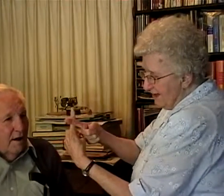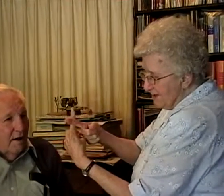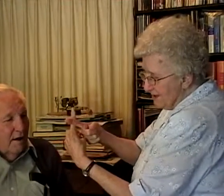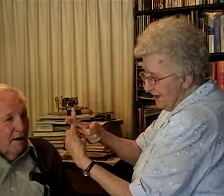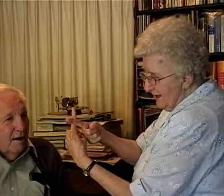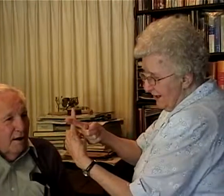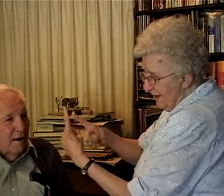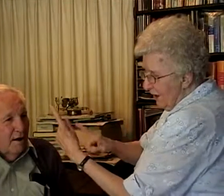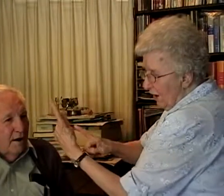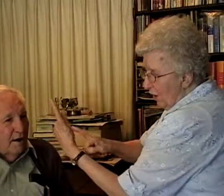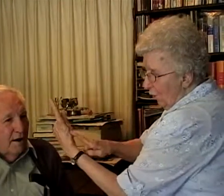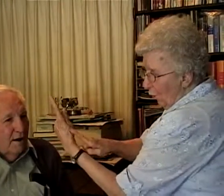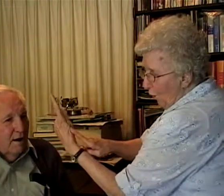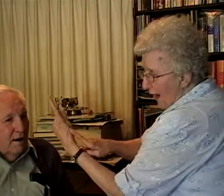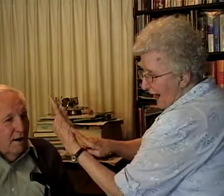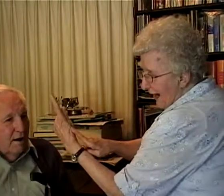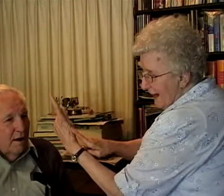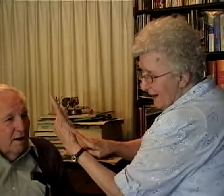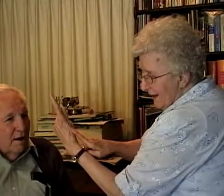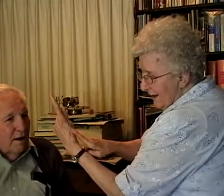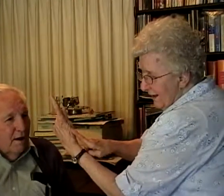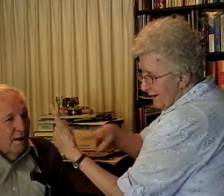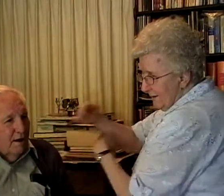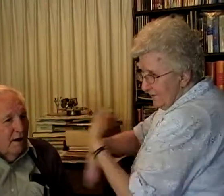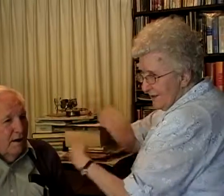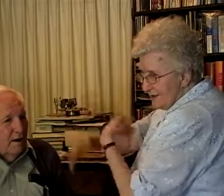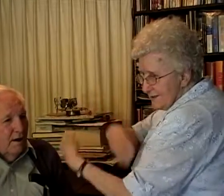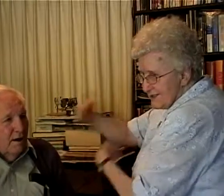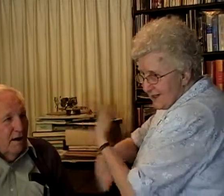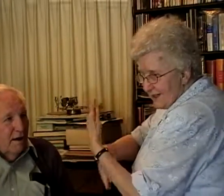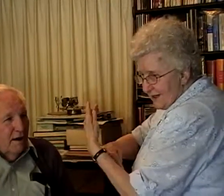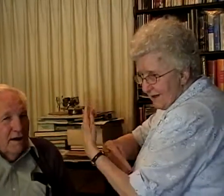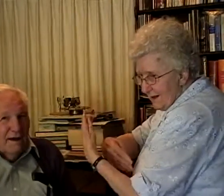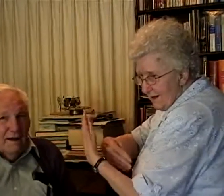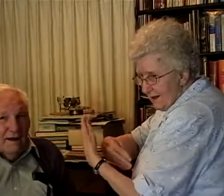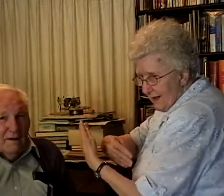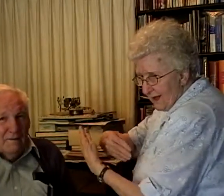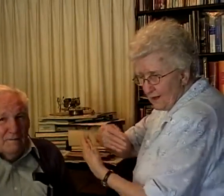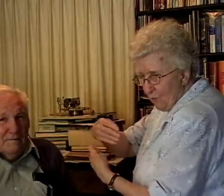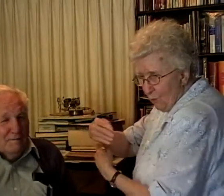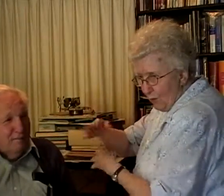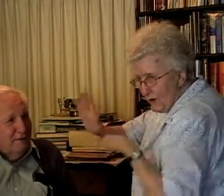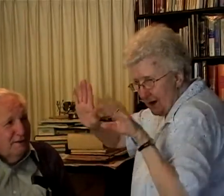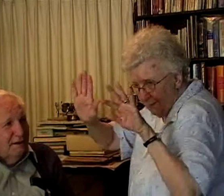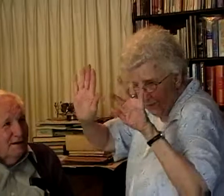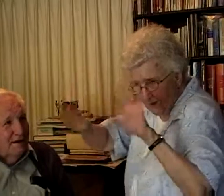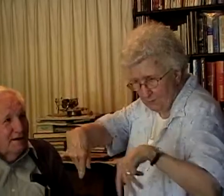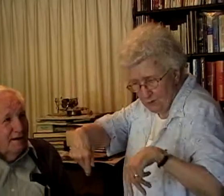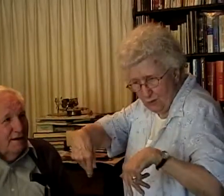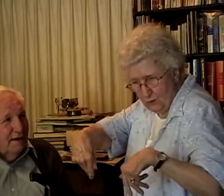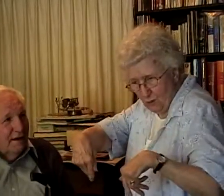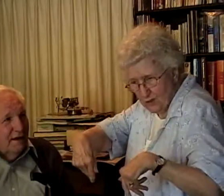X, Y, Z. End of a word. In between words,